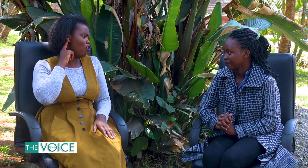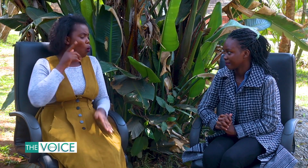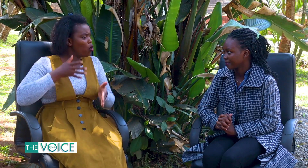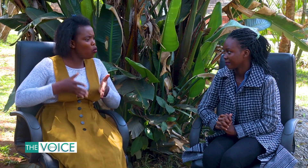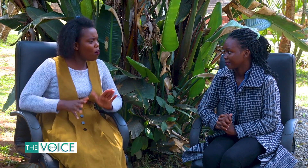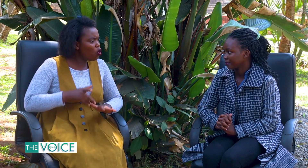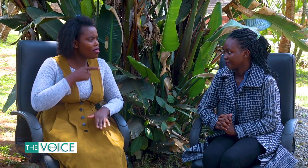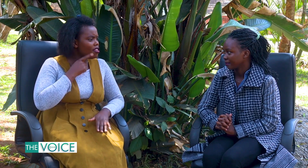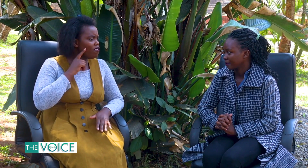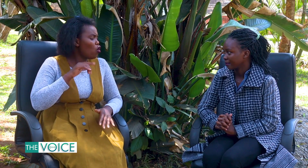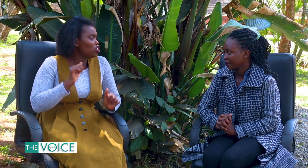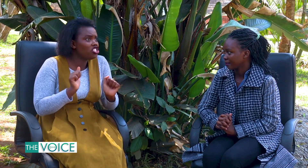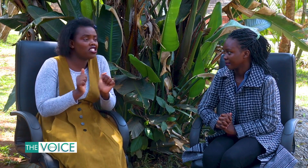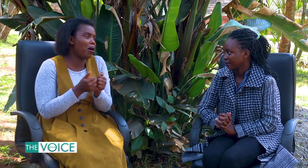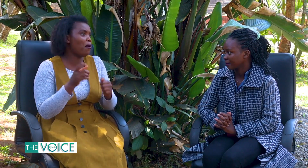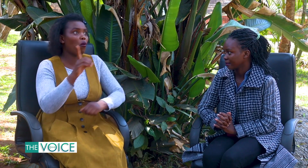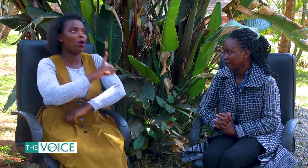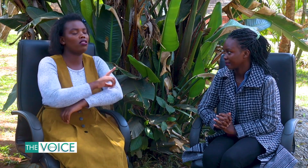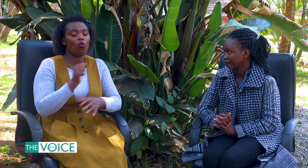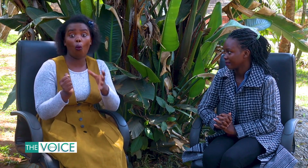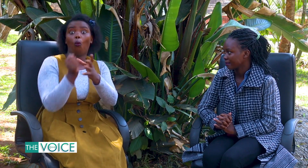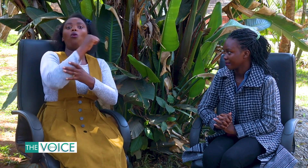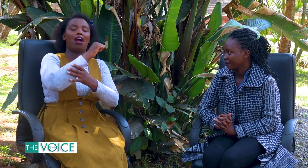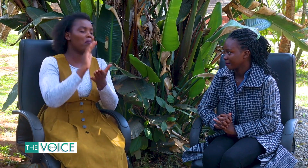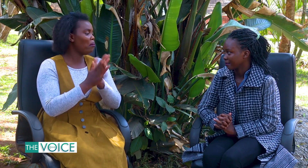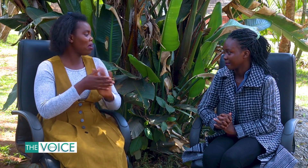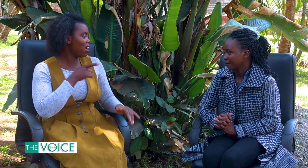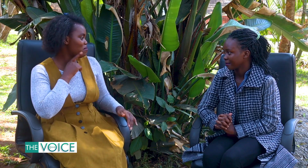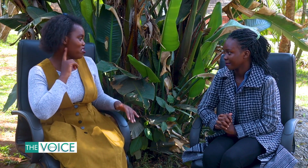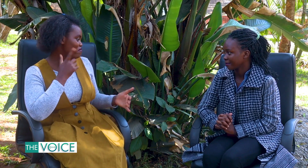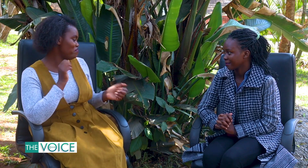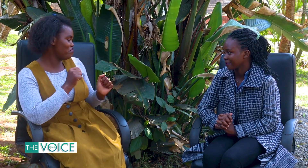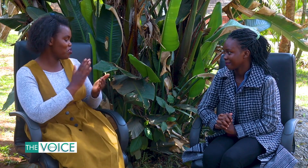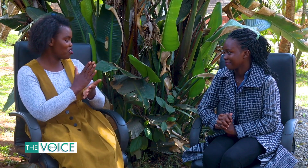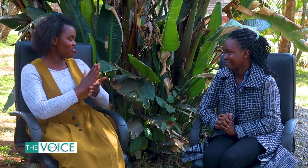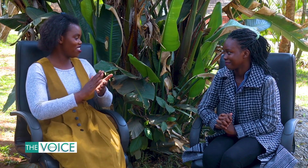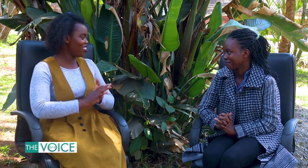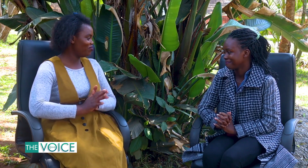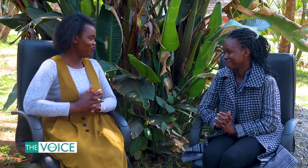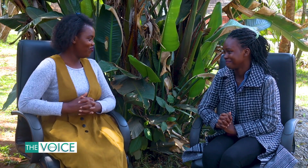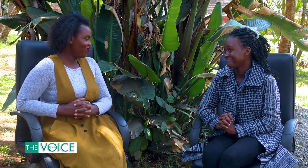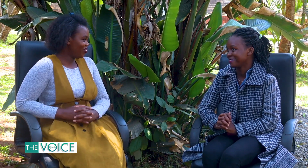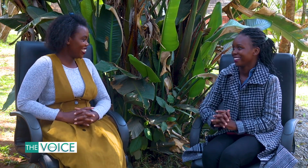you born deaf, or one day you woke up and found yourself you are deaf?